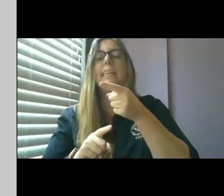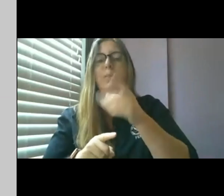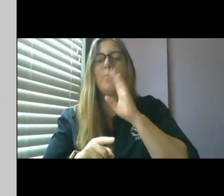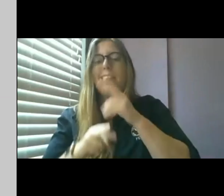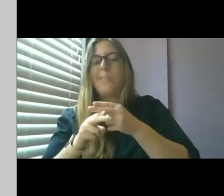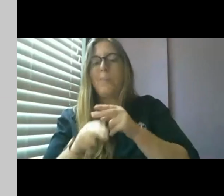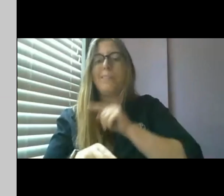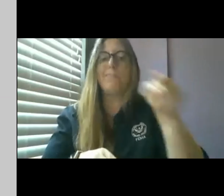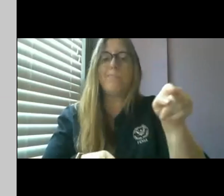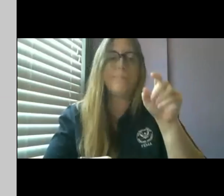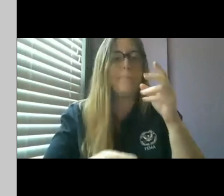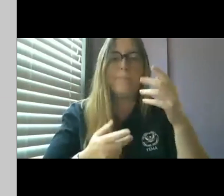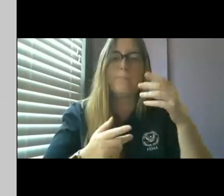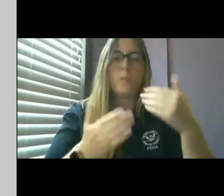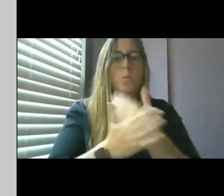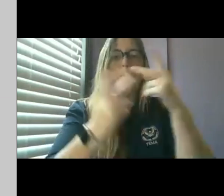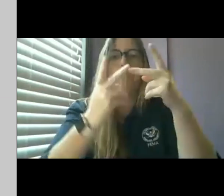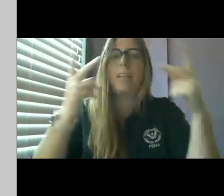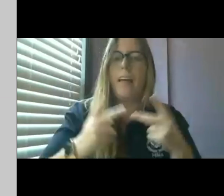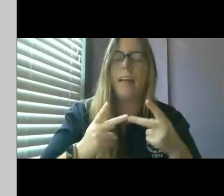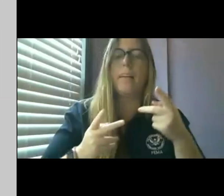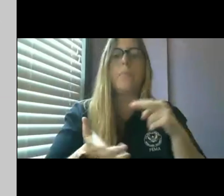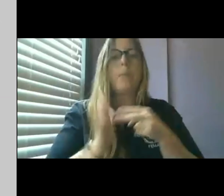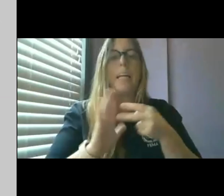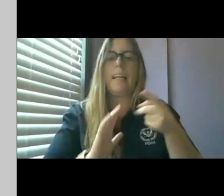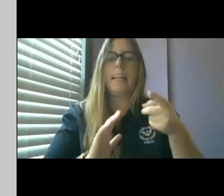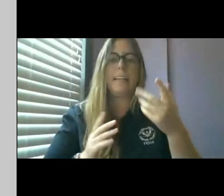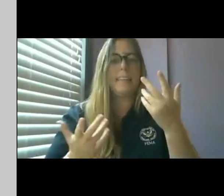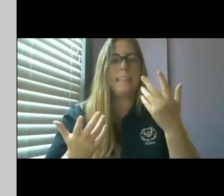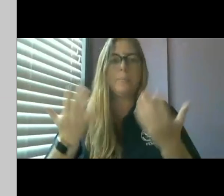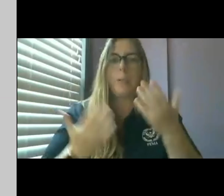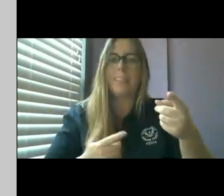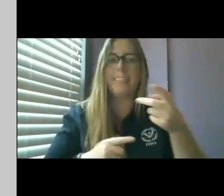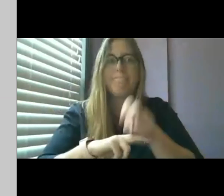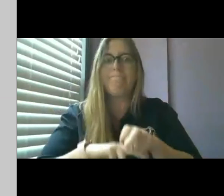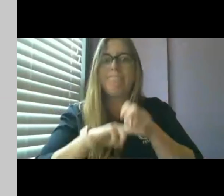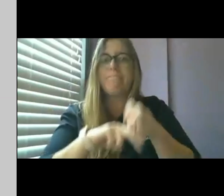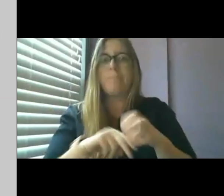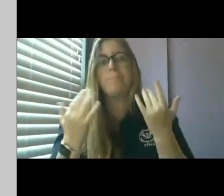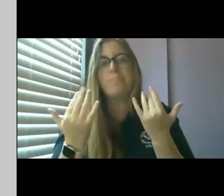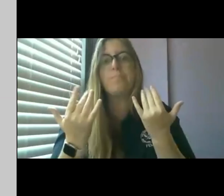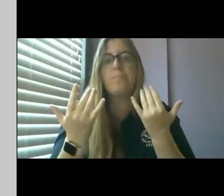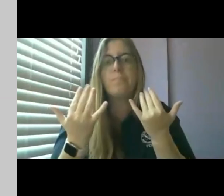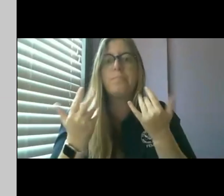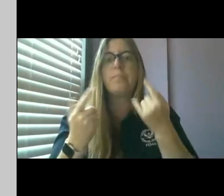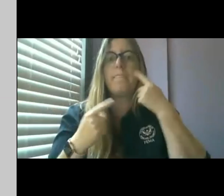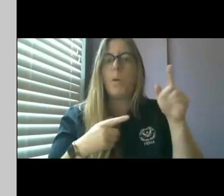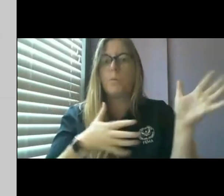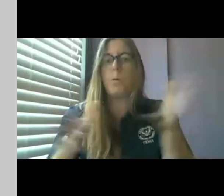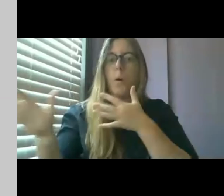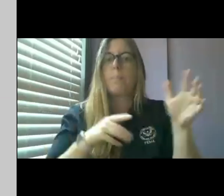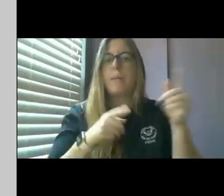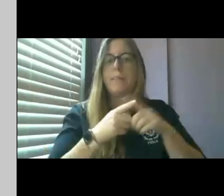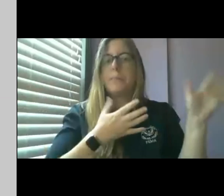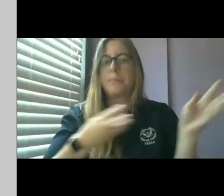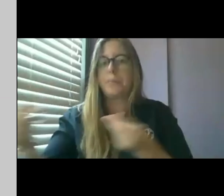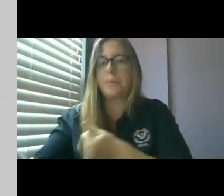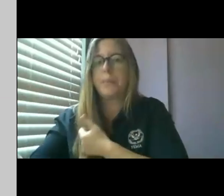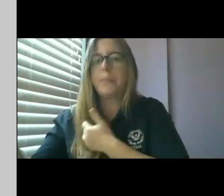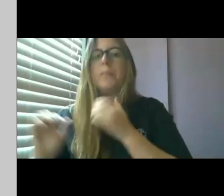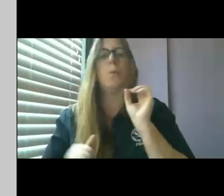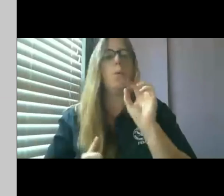emergency situations is that, you know, you have to go to a new place and a shelter, wherever, and maybe they're just sitting there very